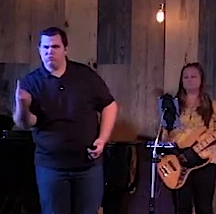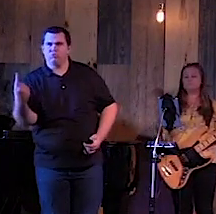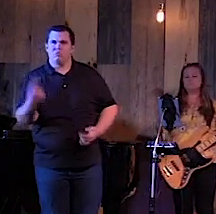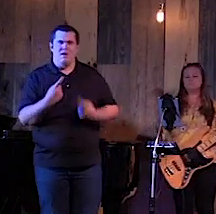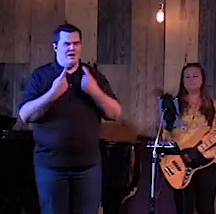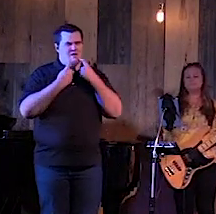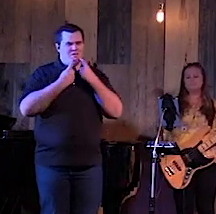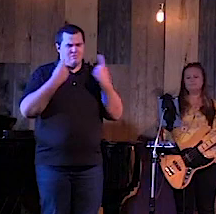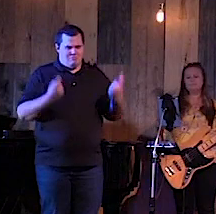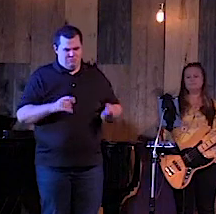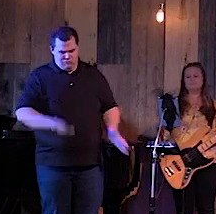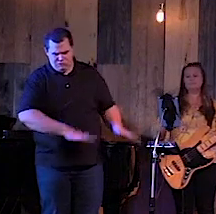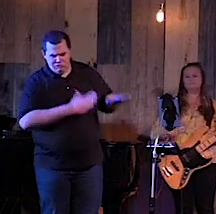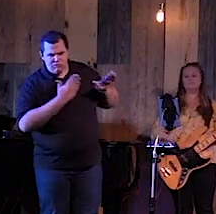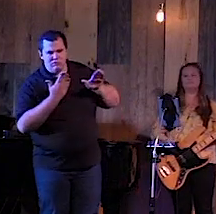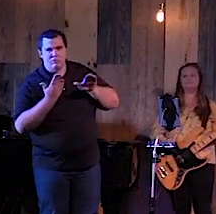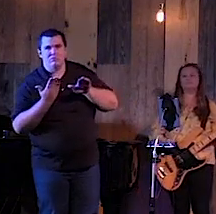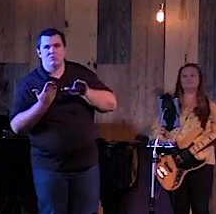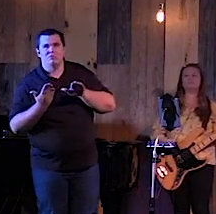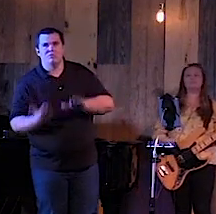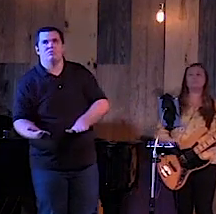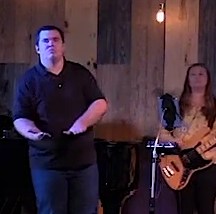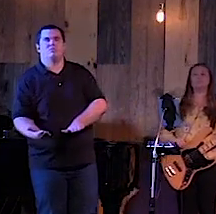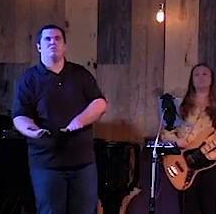Sorrow and dead in my sin,